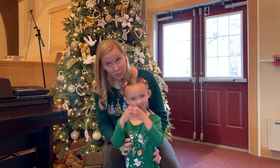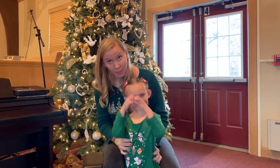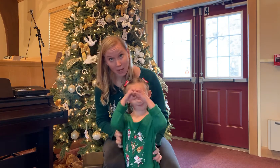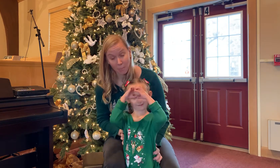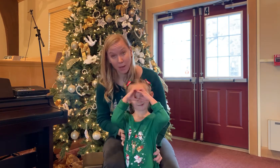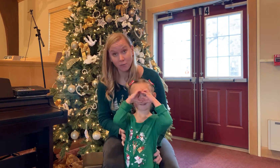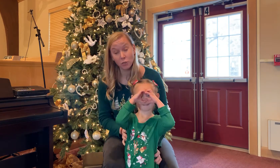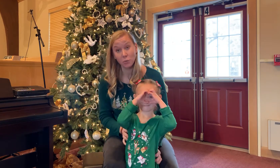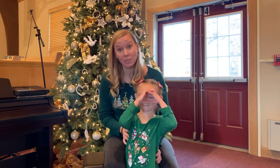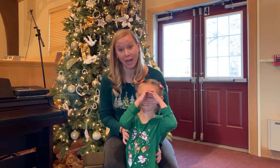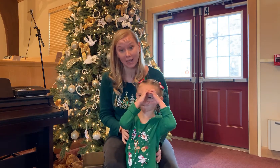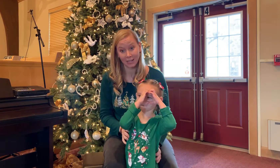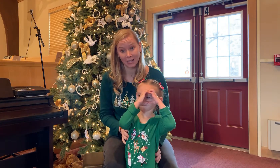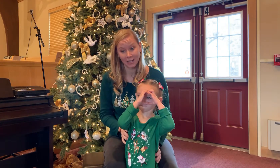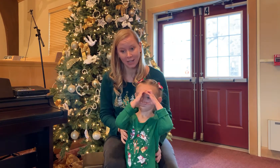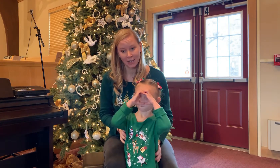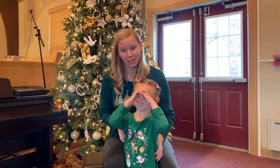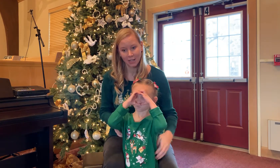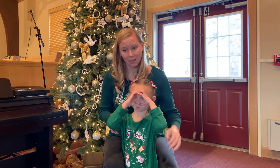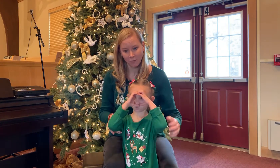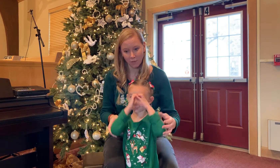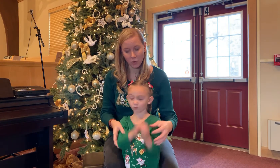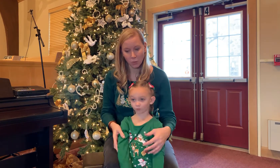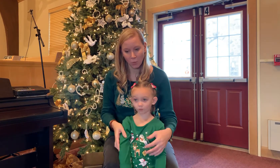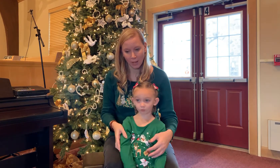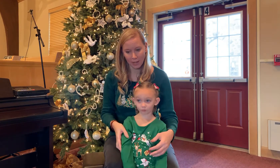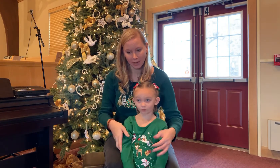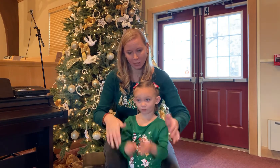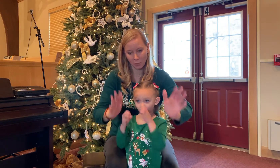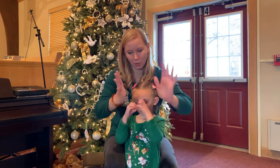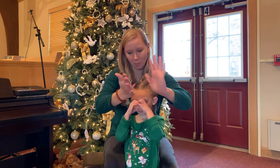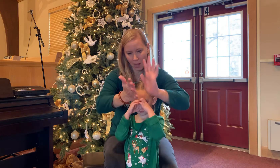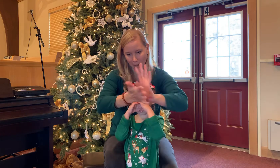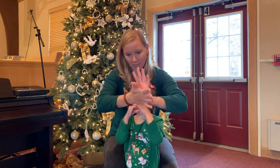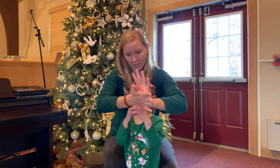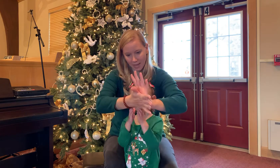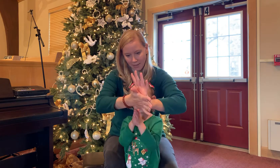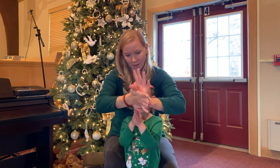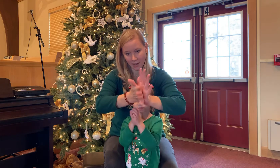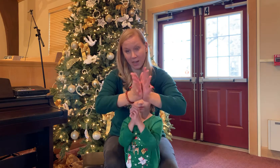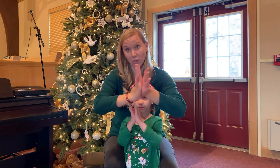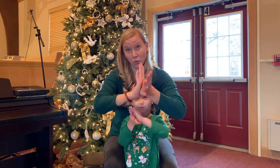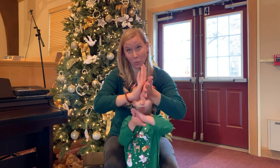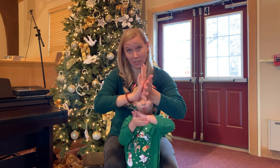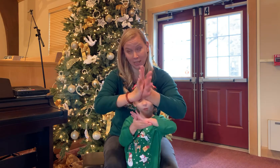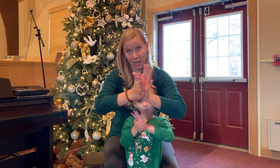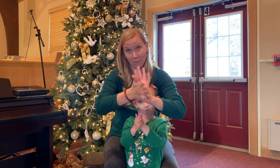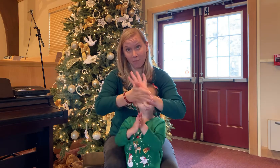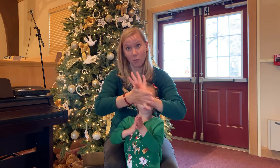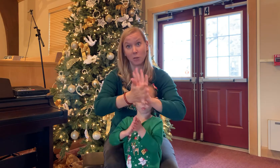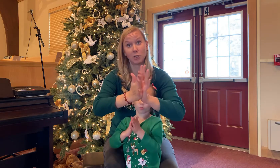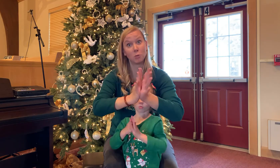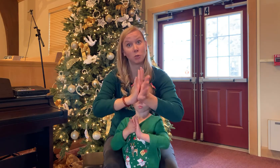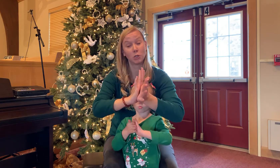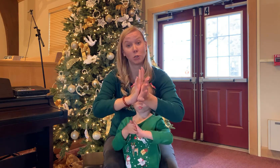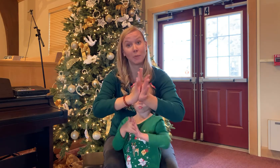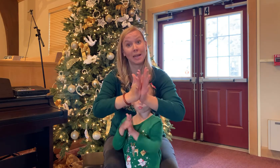made up of two signs. The first one is you put your palms together and you twist them for to